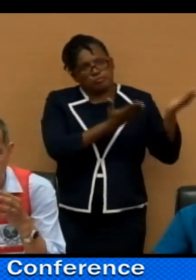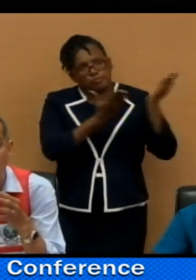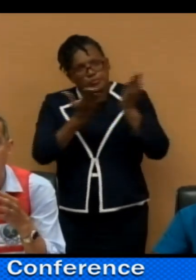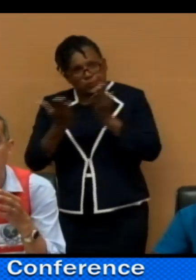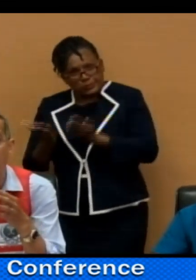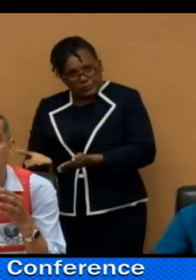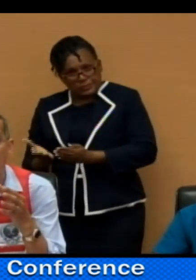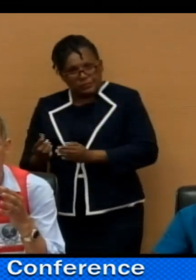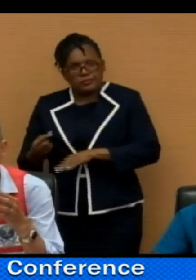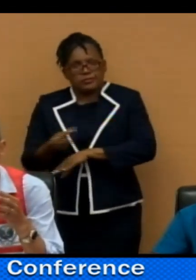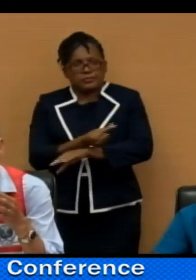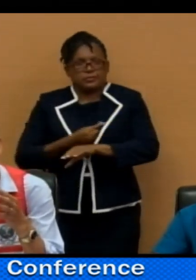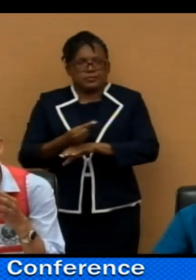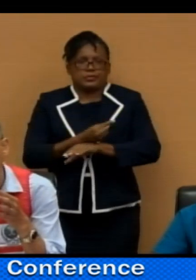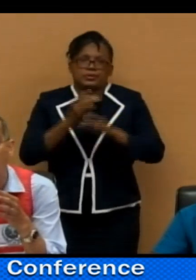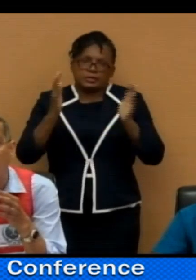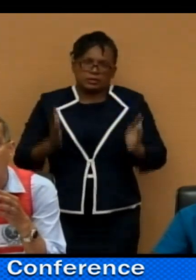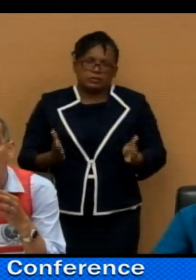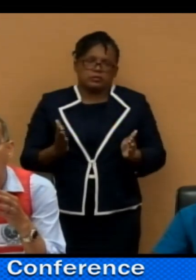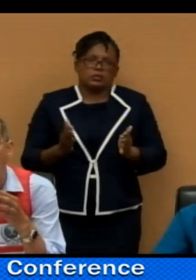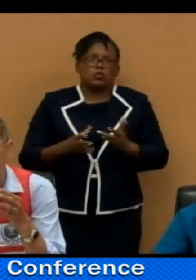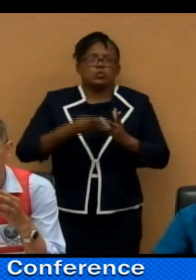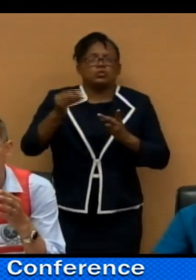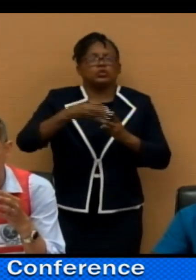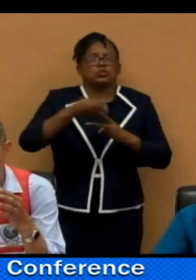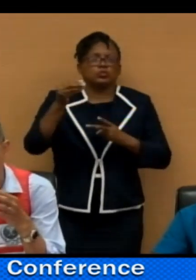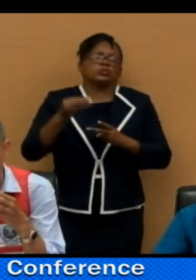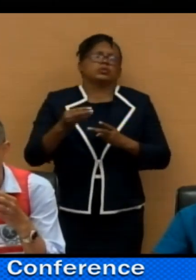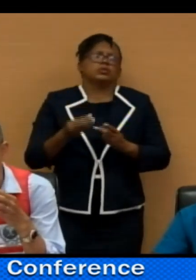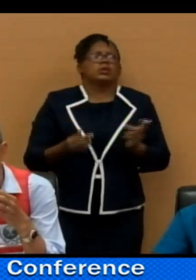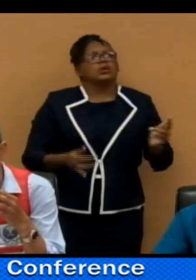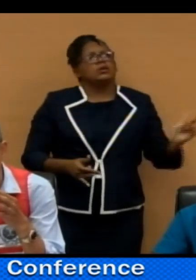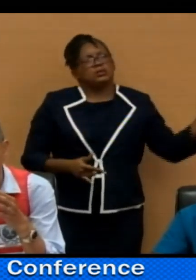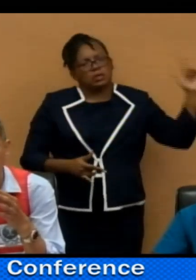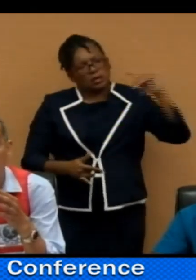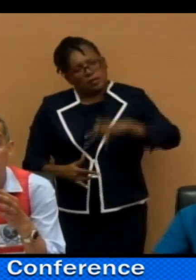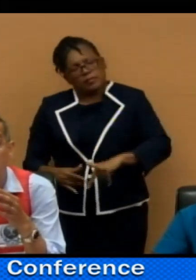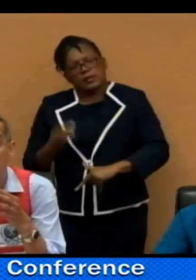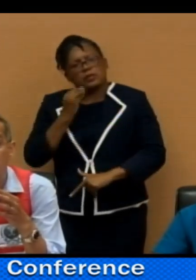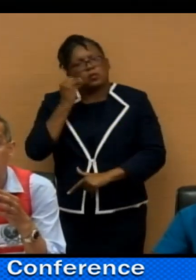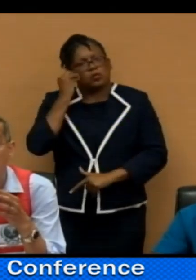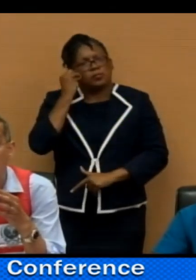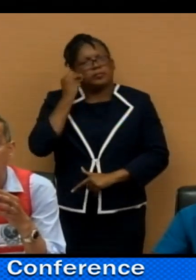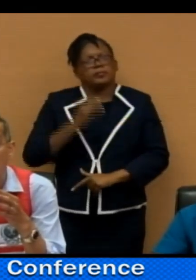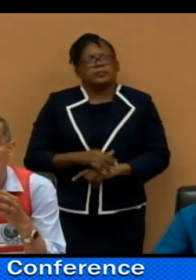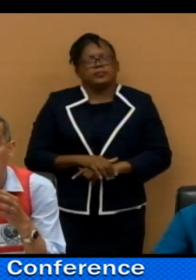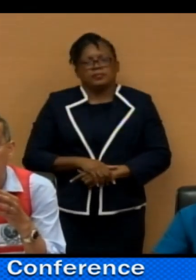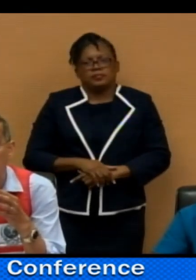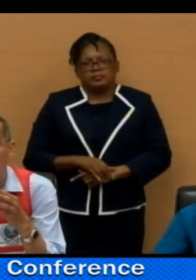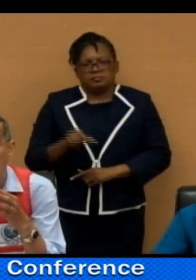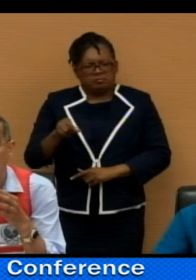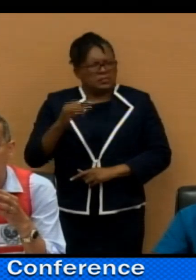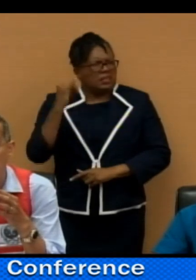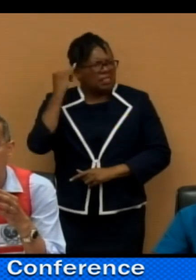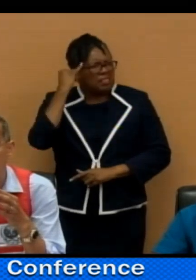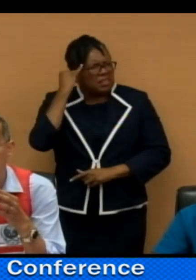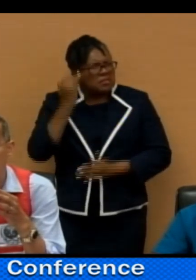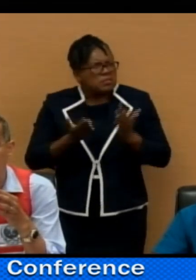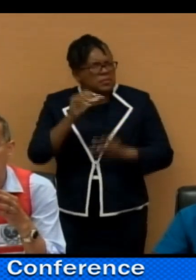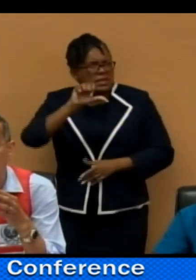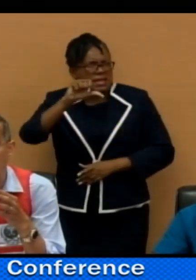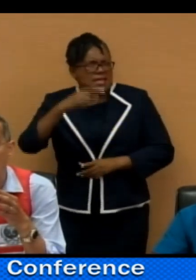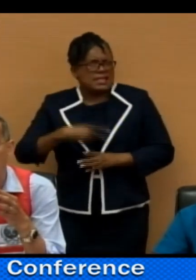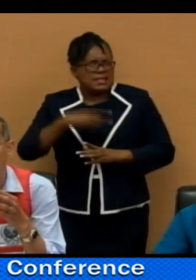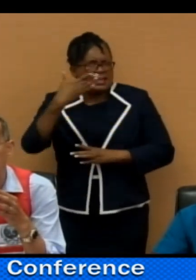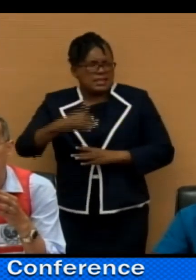at the last flight or this last flight. Just to say, to preempt what I would think would be your next question, the treatment of those